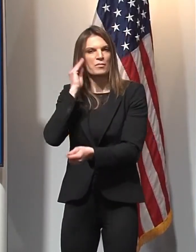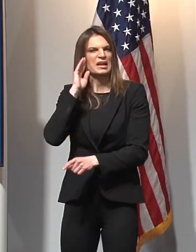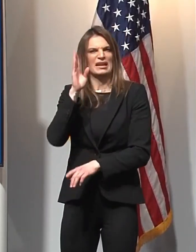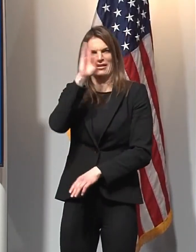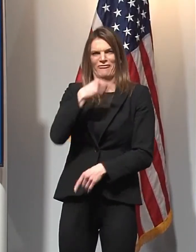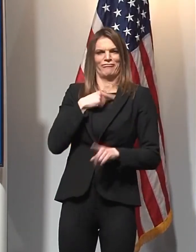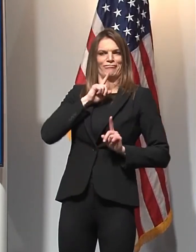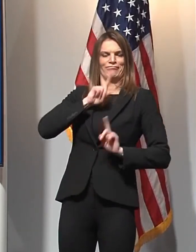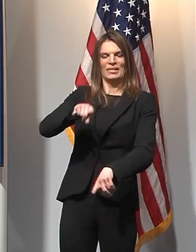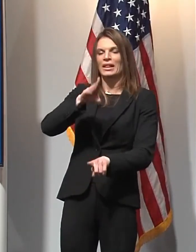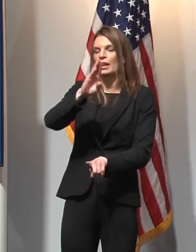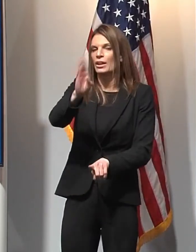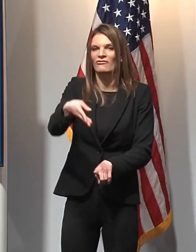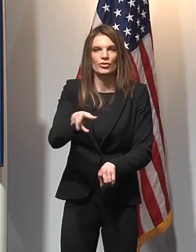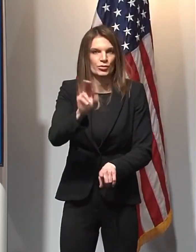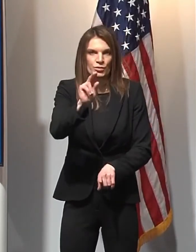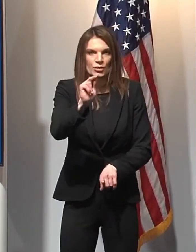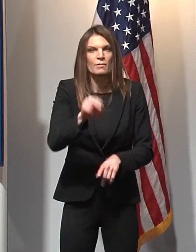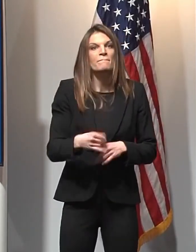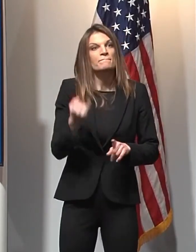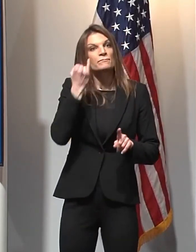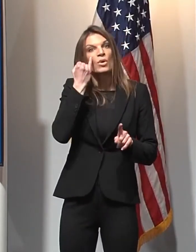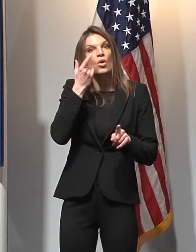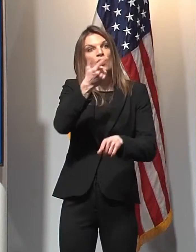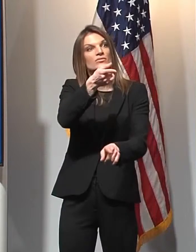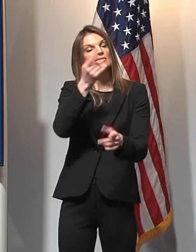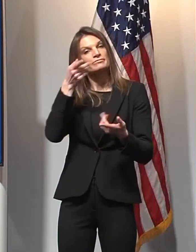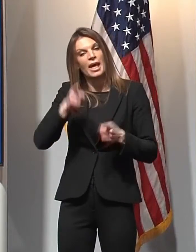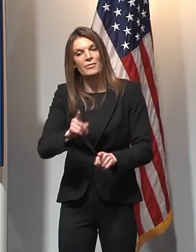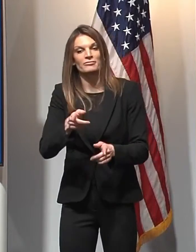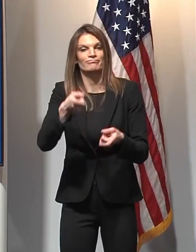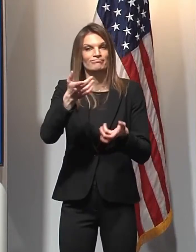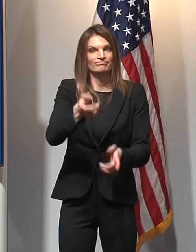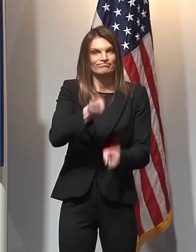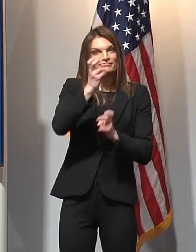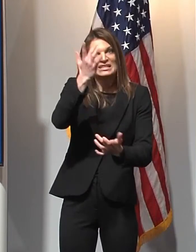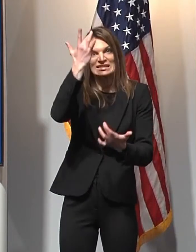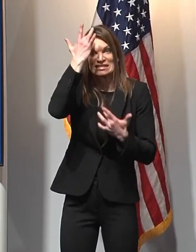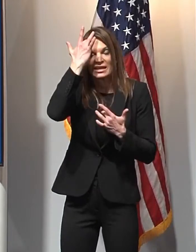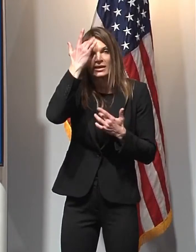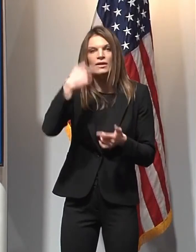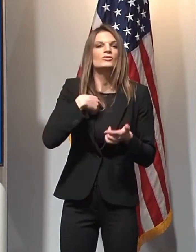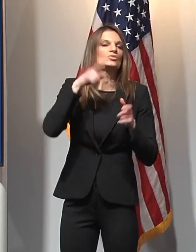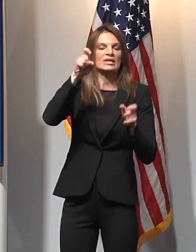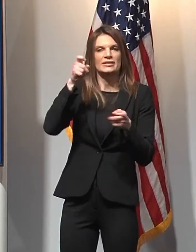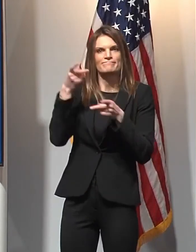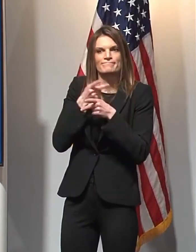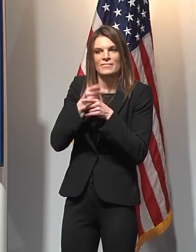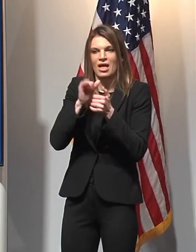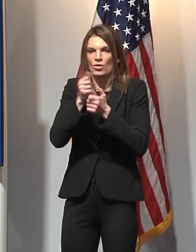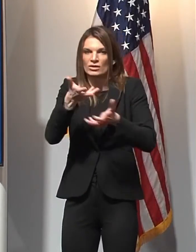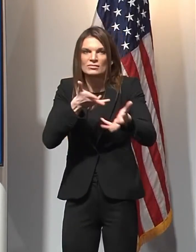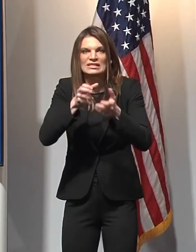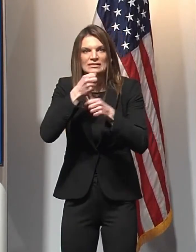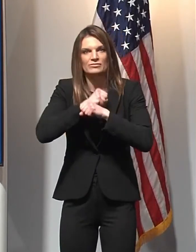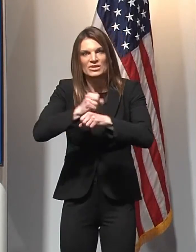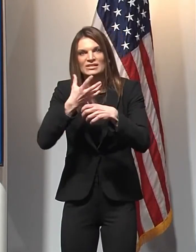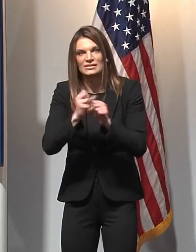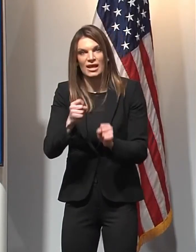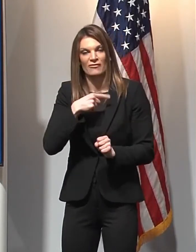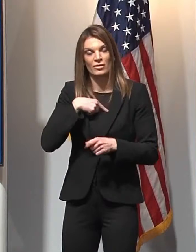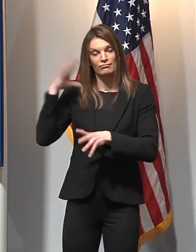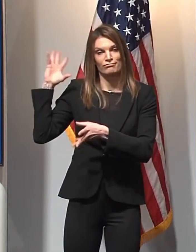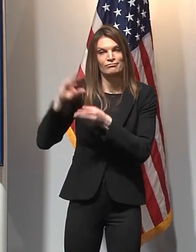were, that modeled after the CDC so that we could keep people safe. We worked incredibly hard to support our nursing